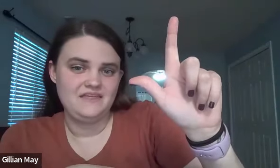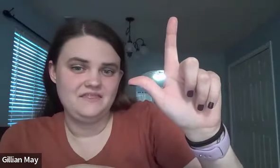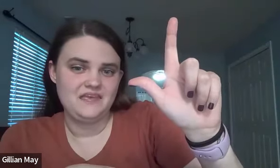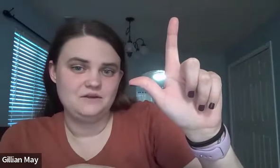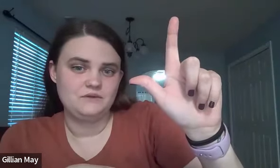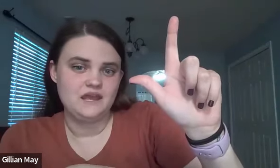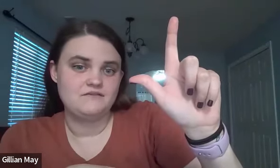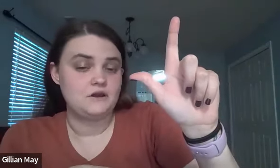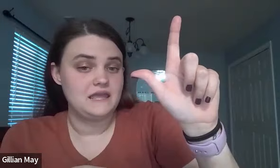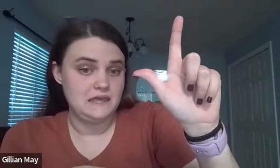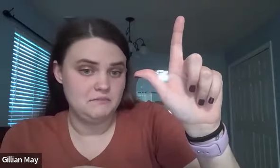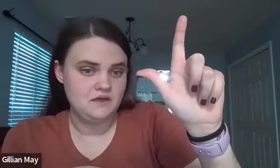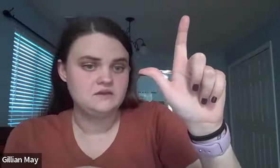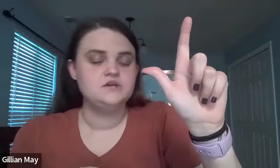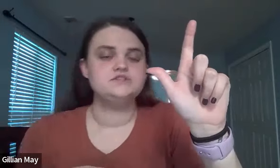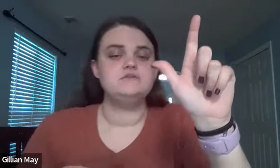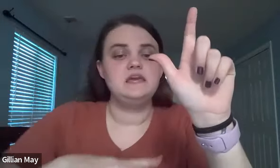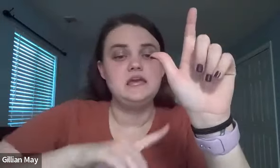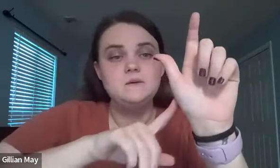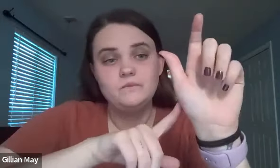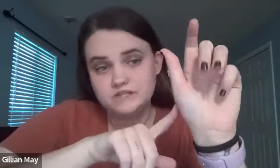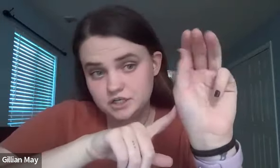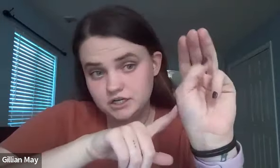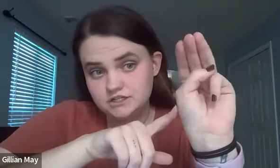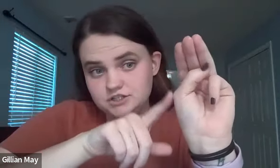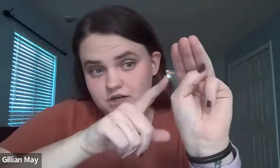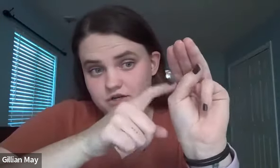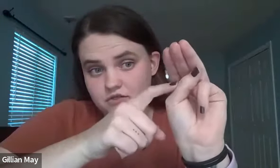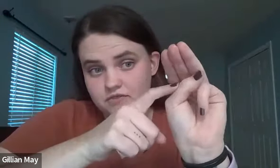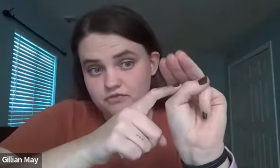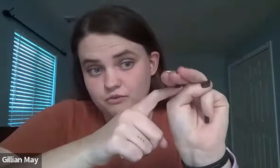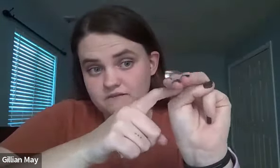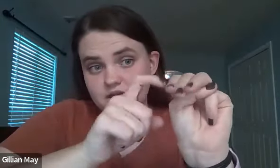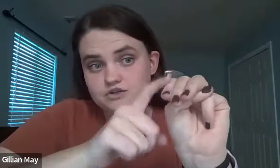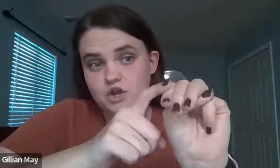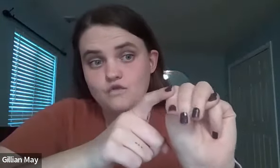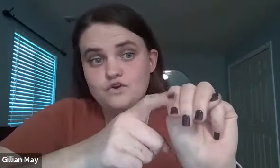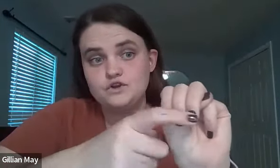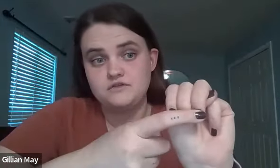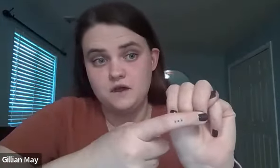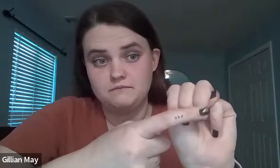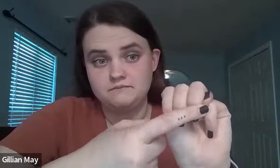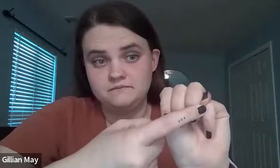And then we have our M. So the M, what you're going to do is you're going to put your 3 fingers over your thumb.